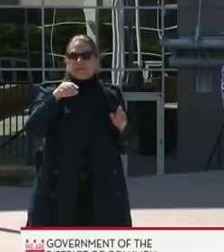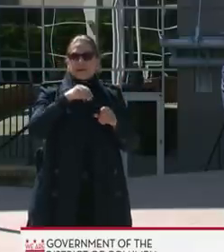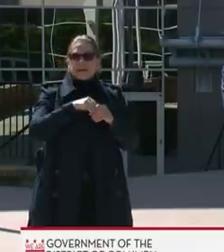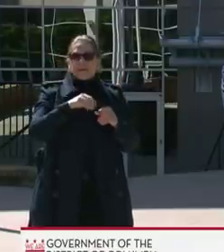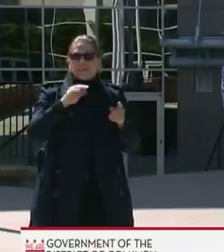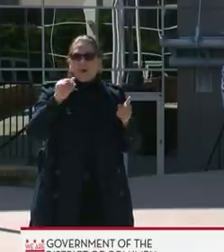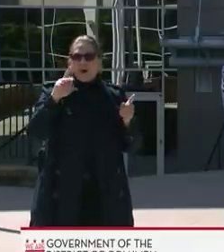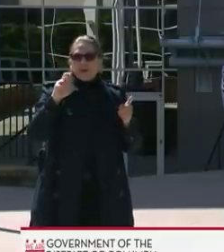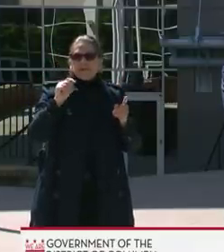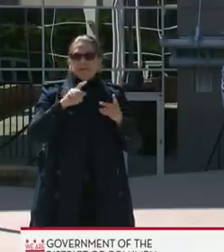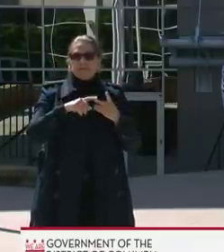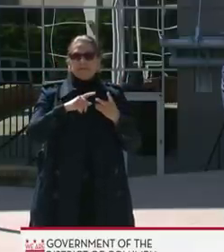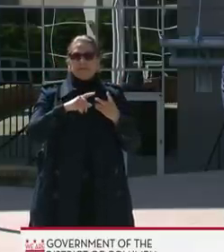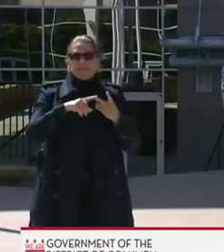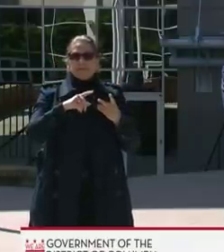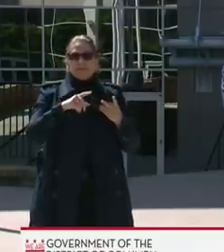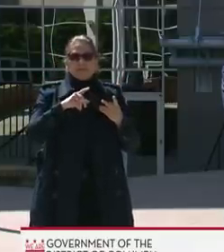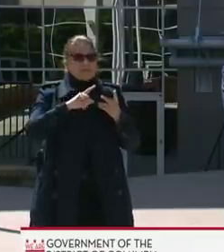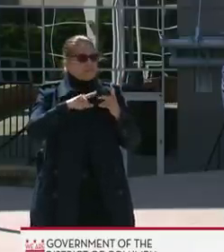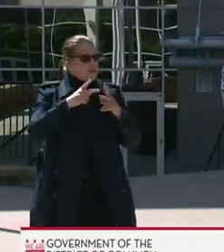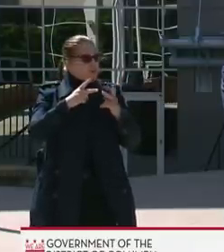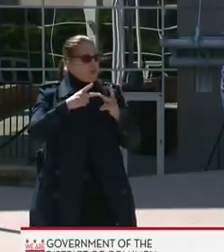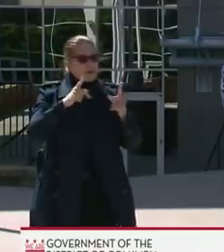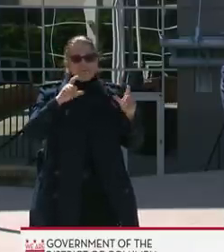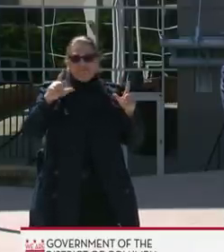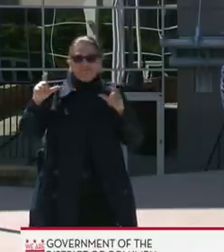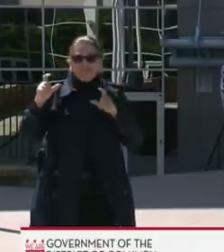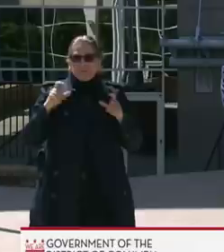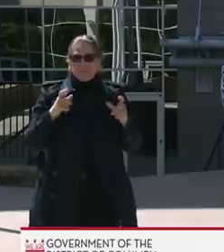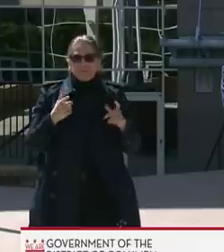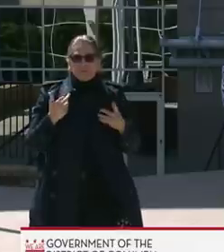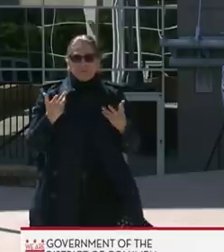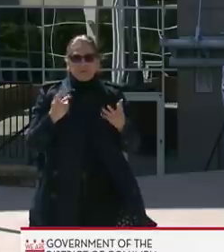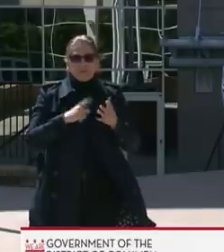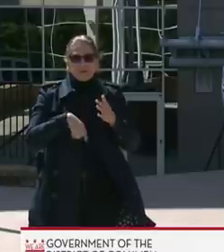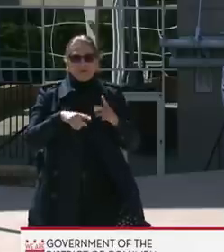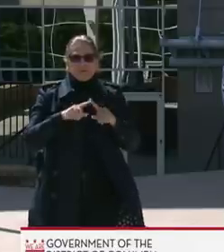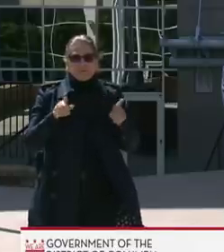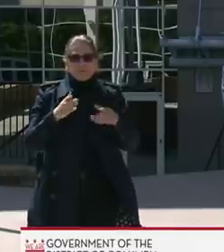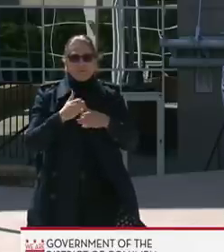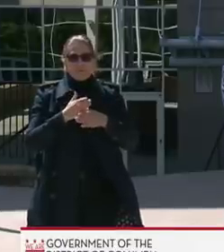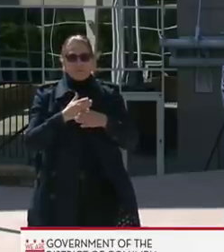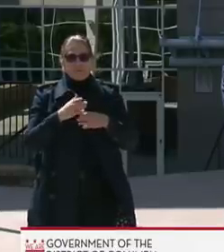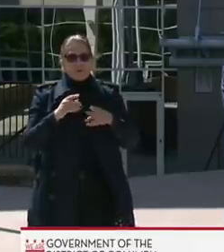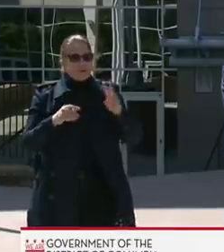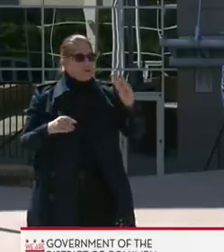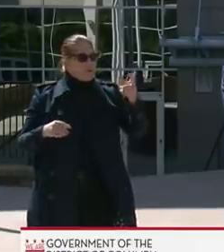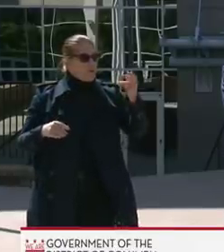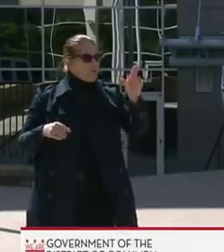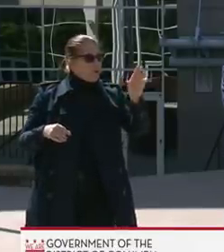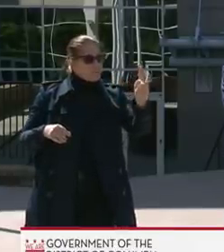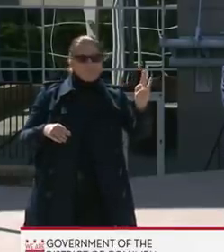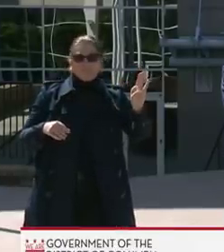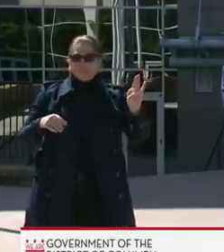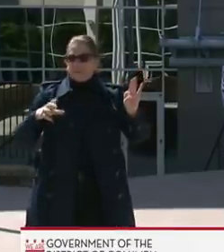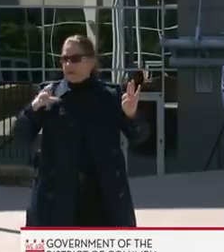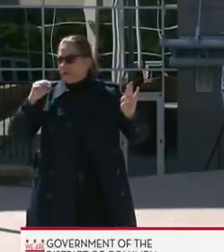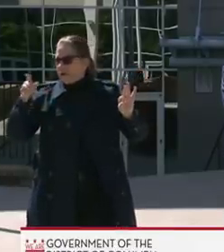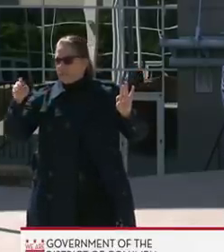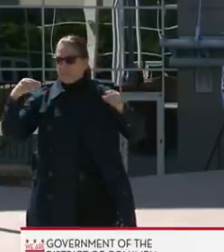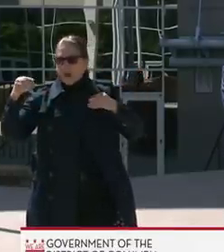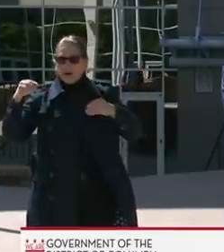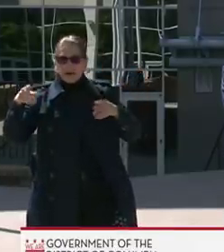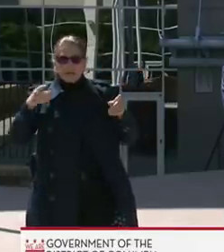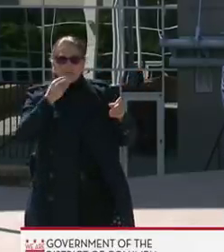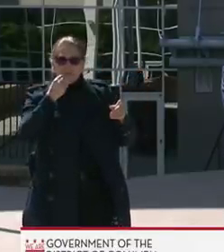the city saying, what's the difference in this one and the fish market? Earlier, I mentioned that I am appointing